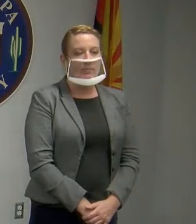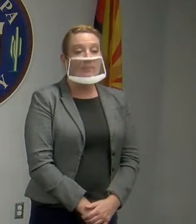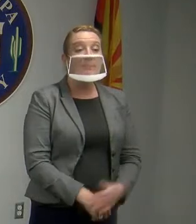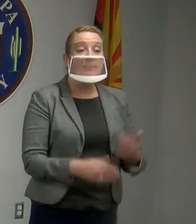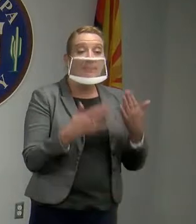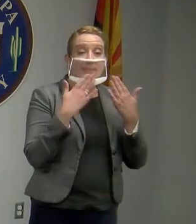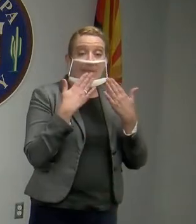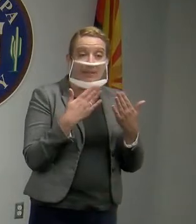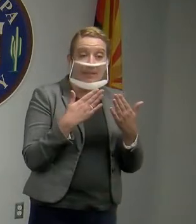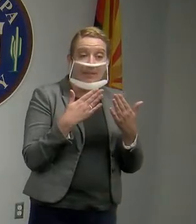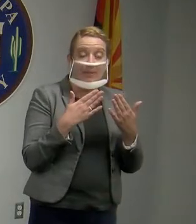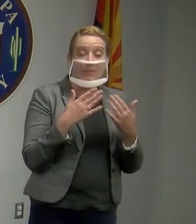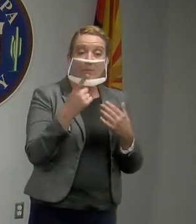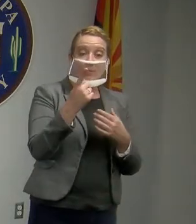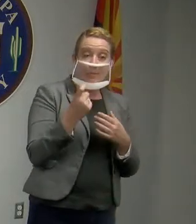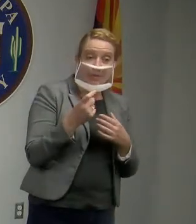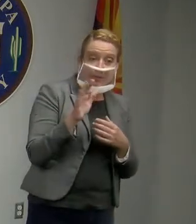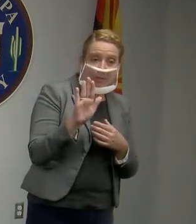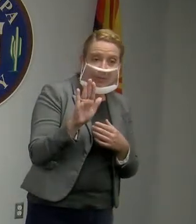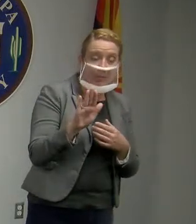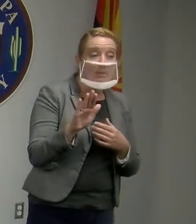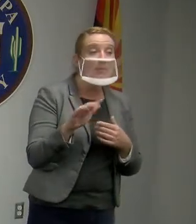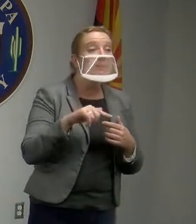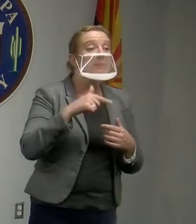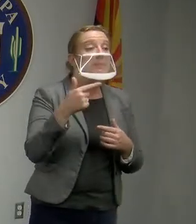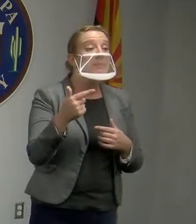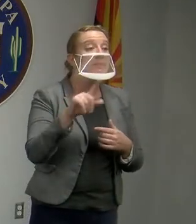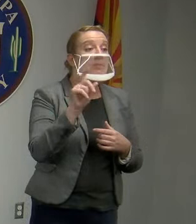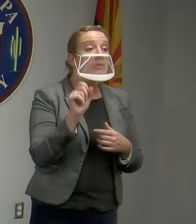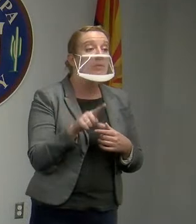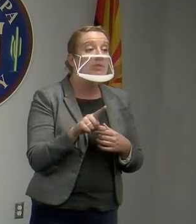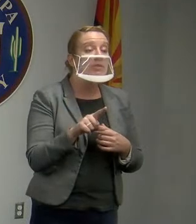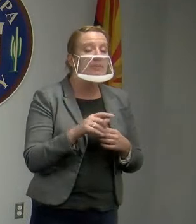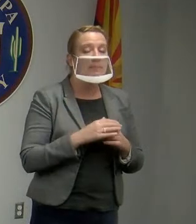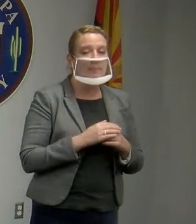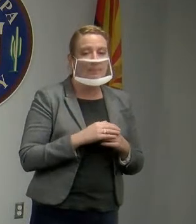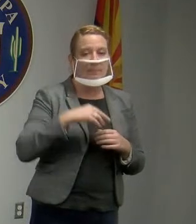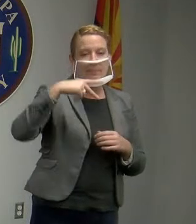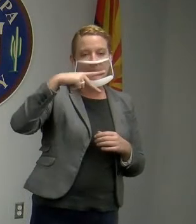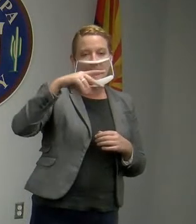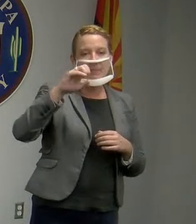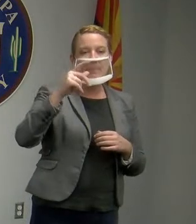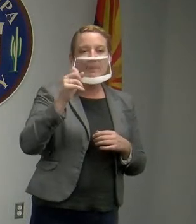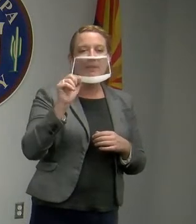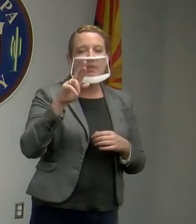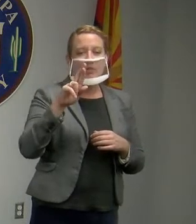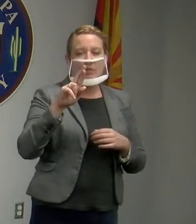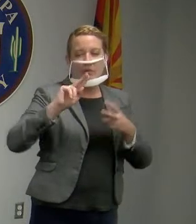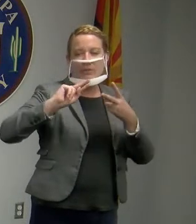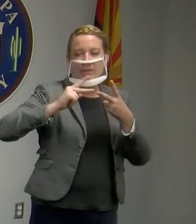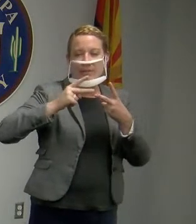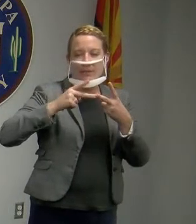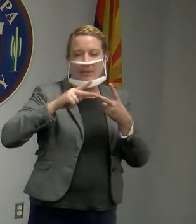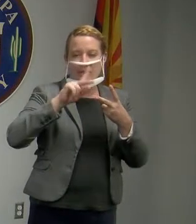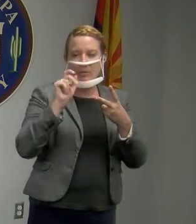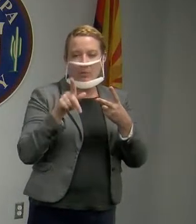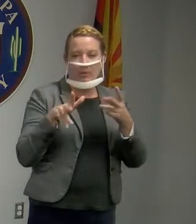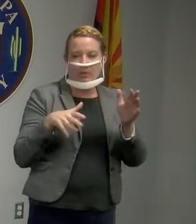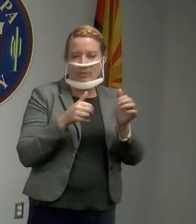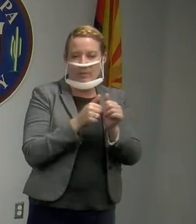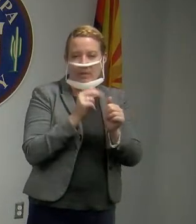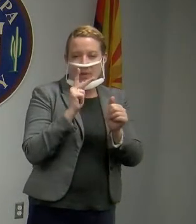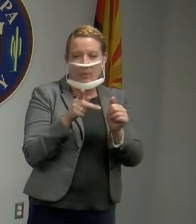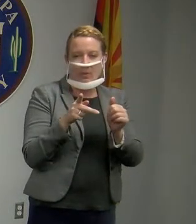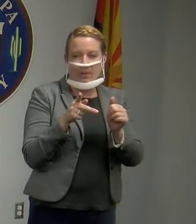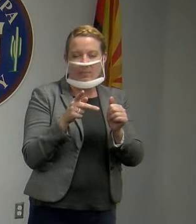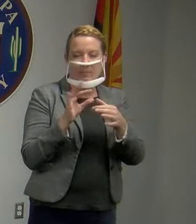Mike, thanks so much for the question. Chad, do we have somebody else? Oh, we do. Peter Seymour has a follow-up question for Okay. Director Liggett. Peter, your microphone is